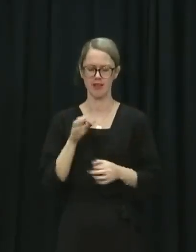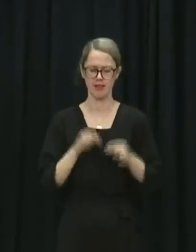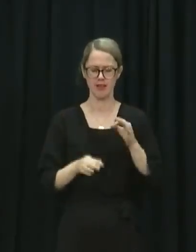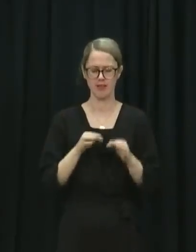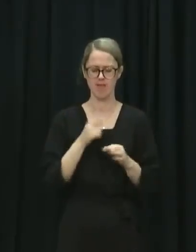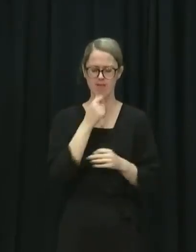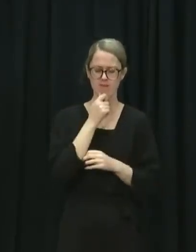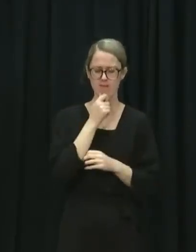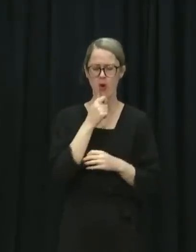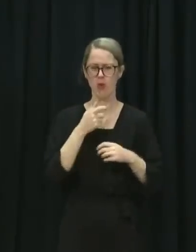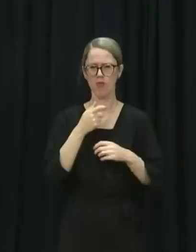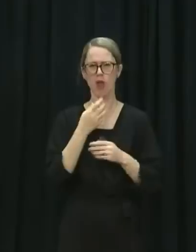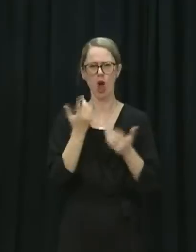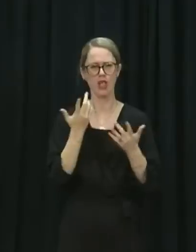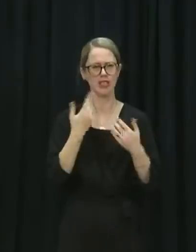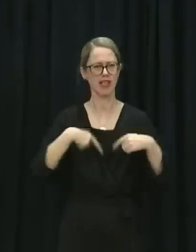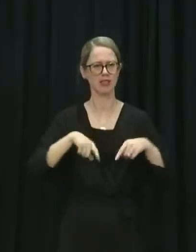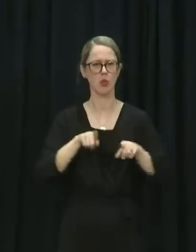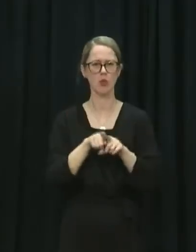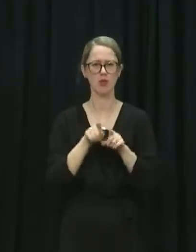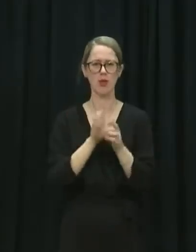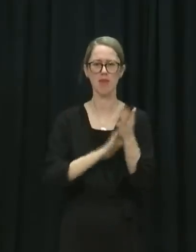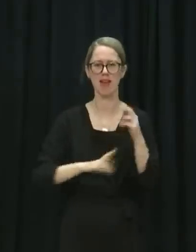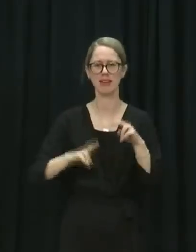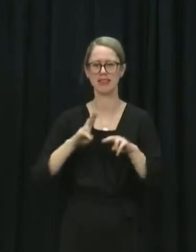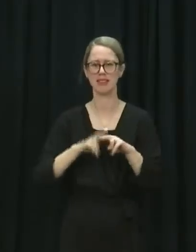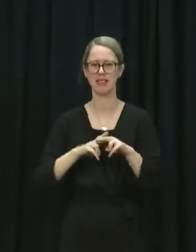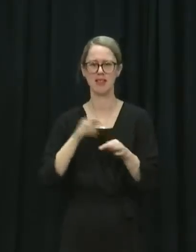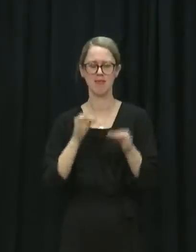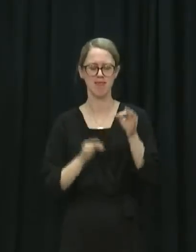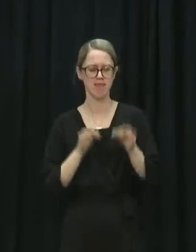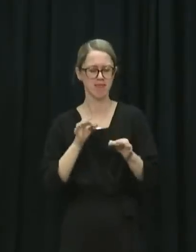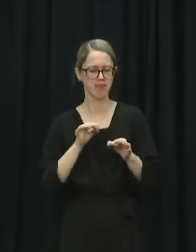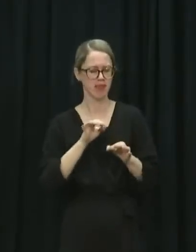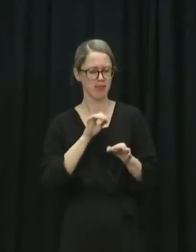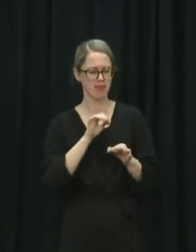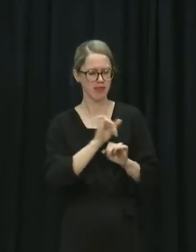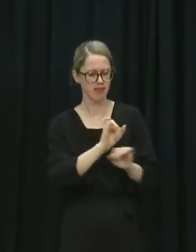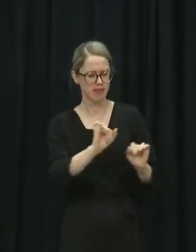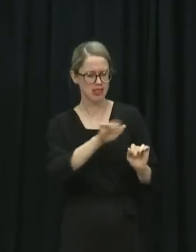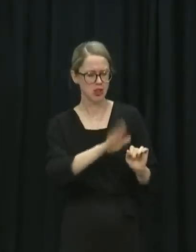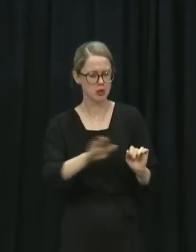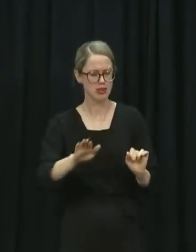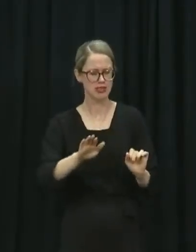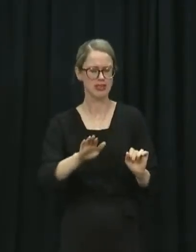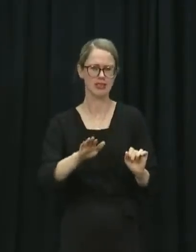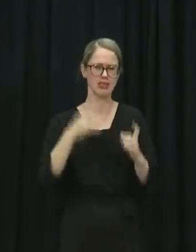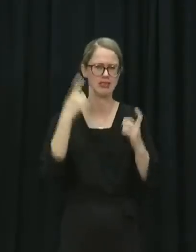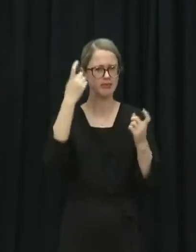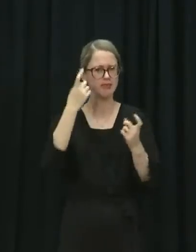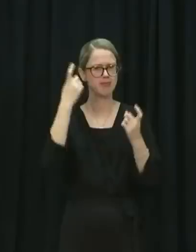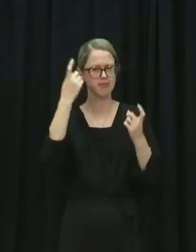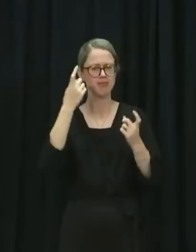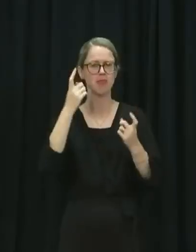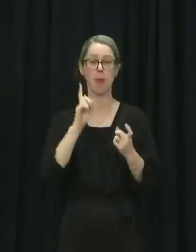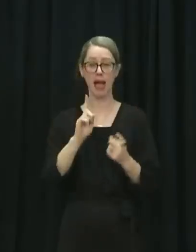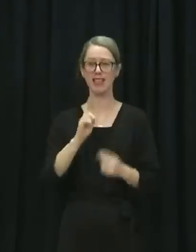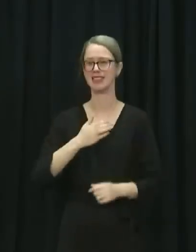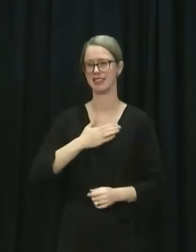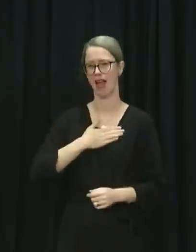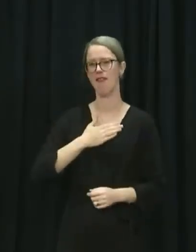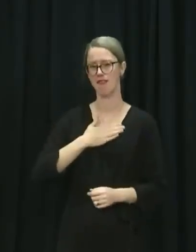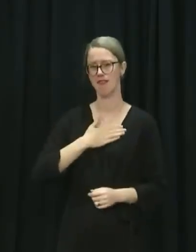are parents ourselves and take this duty of making decisions about other people's children extremely seriously. But it is